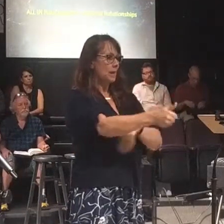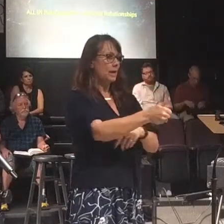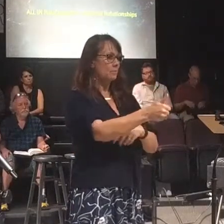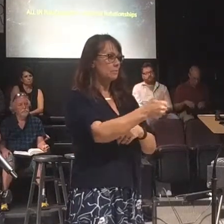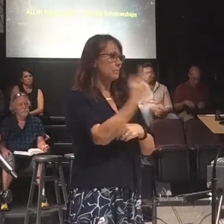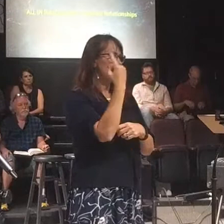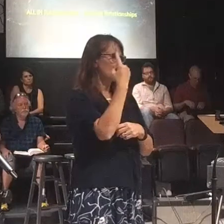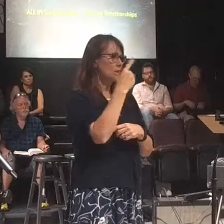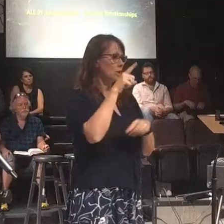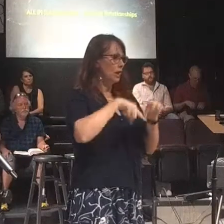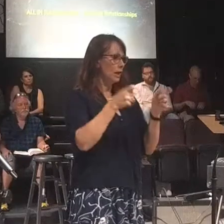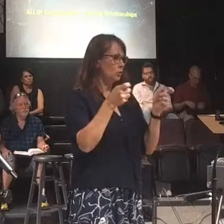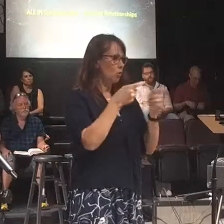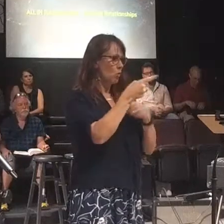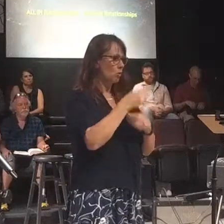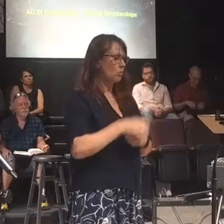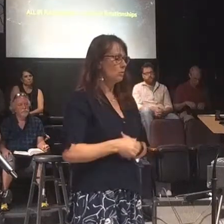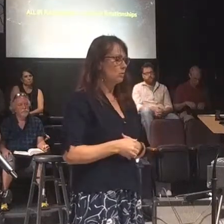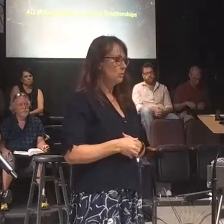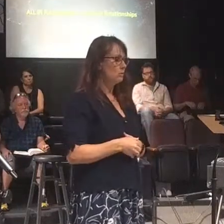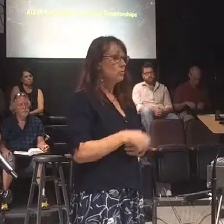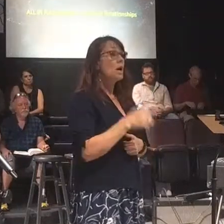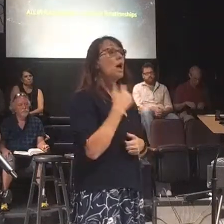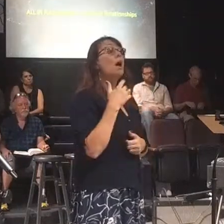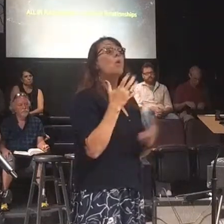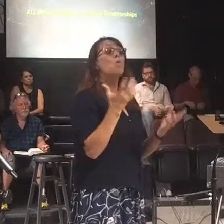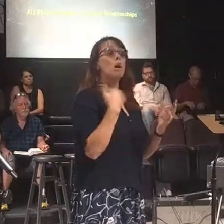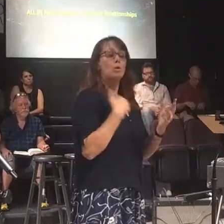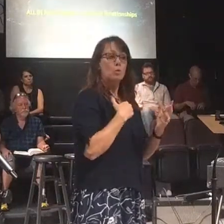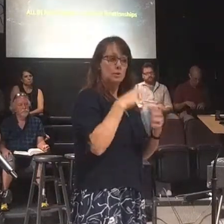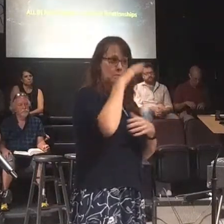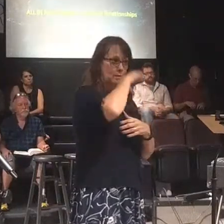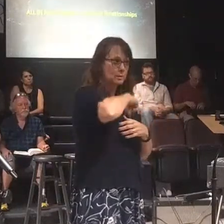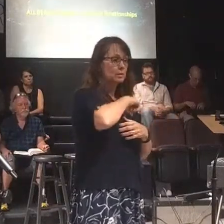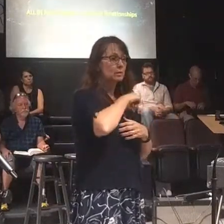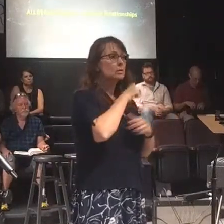And what we're missing is that the blessing